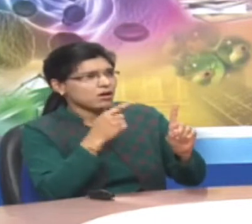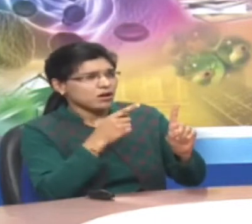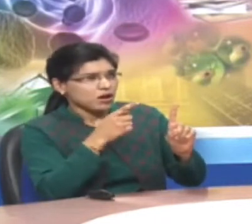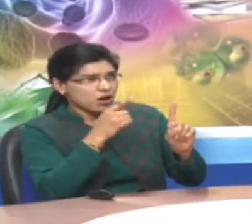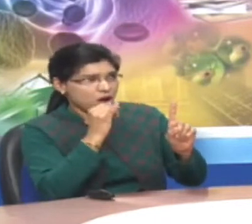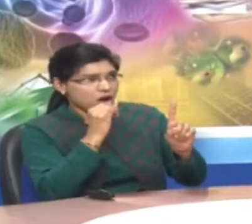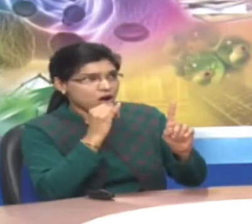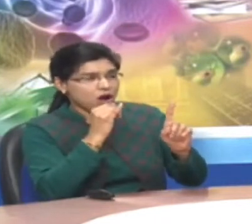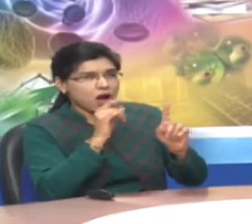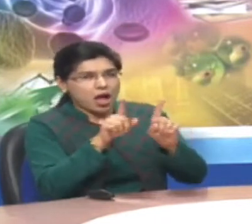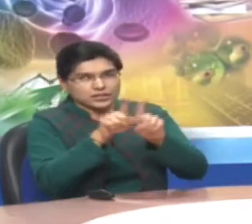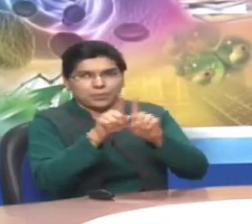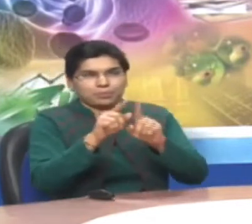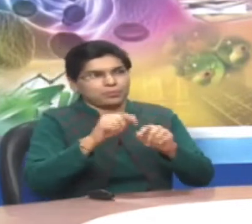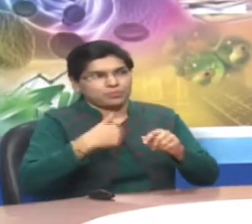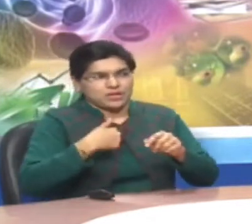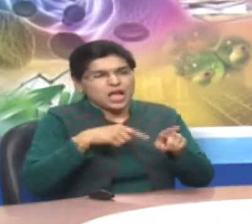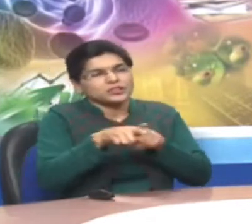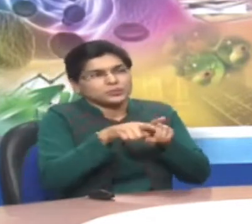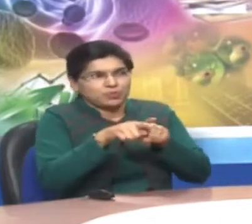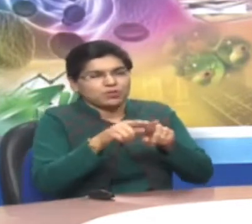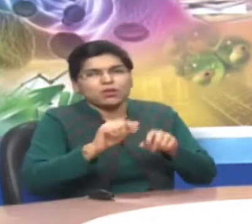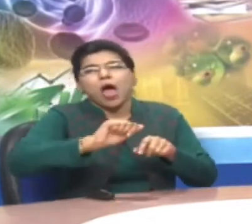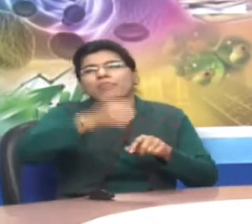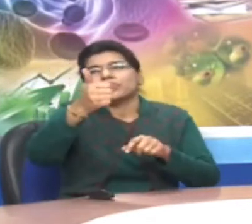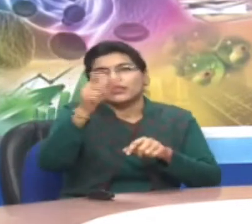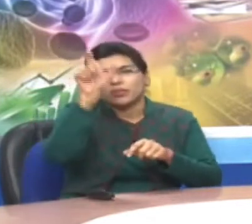why are you figuring out so largely?